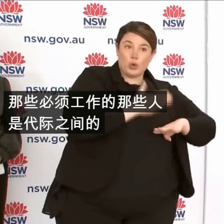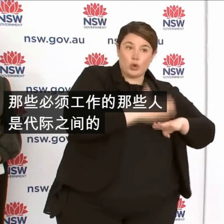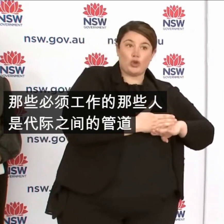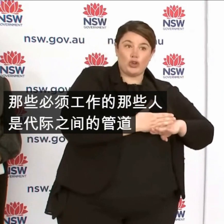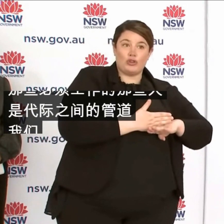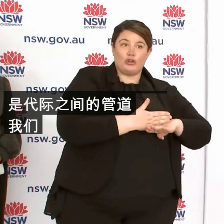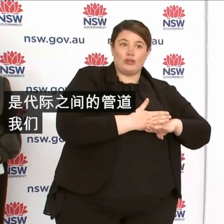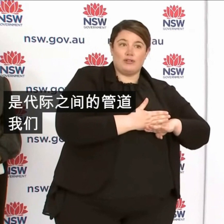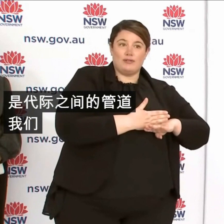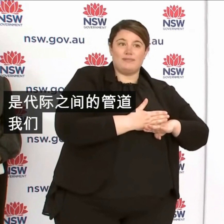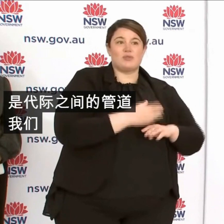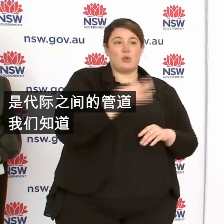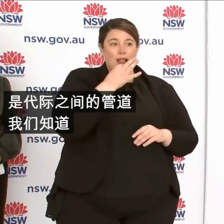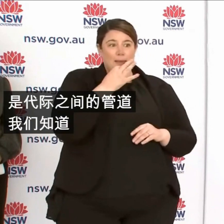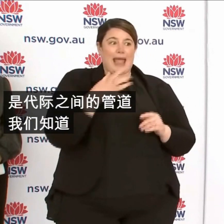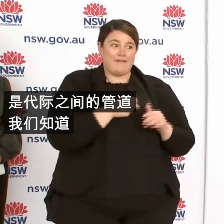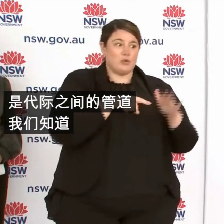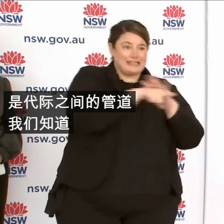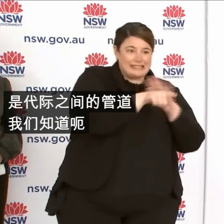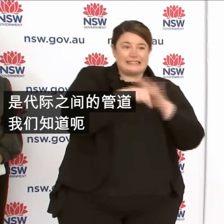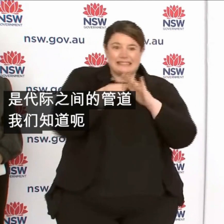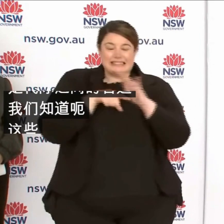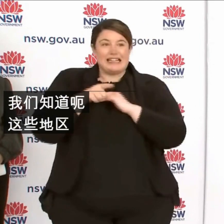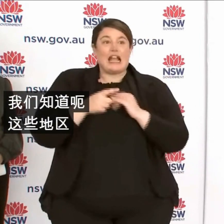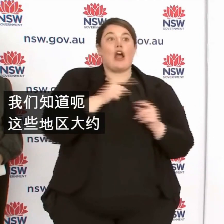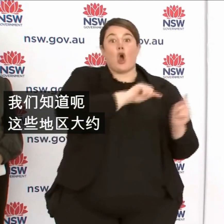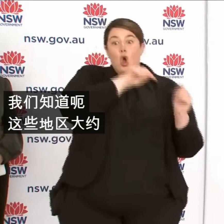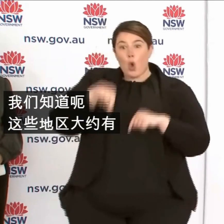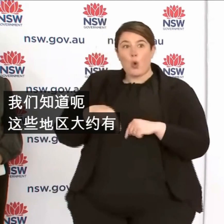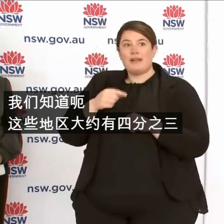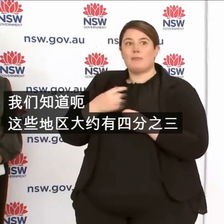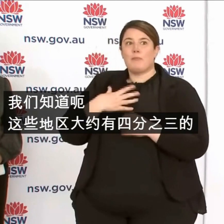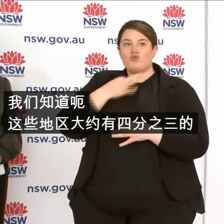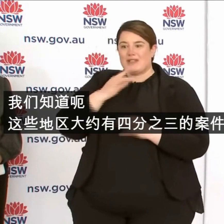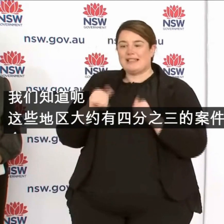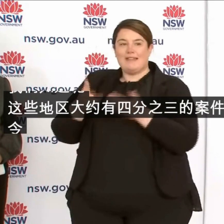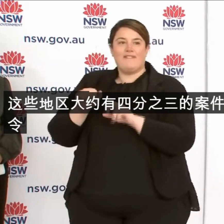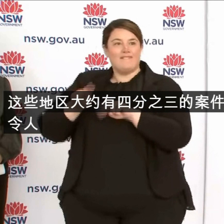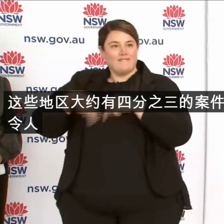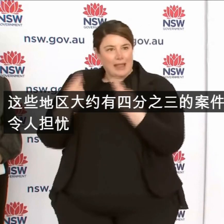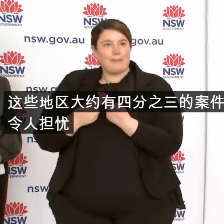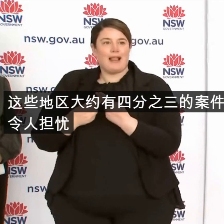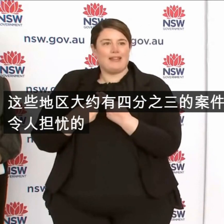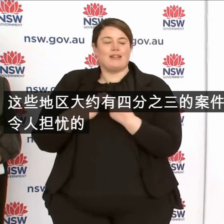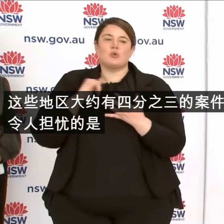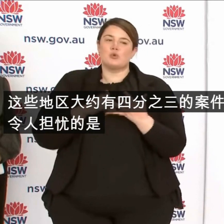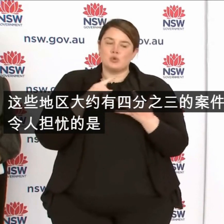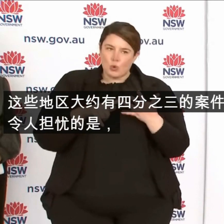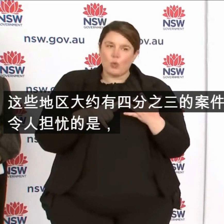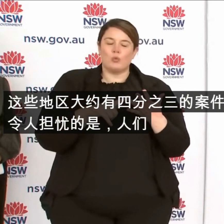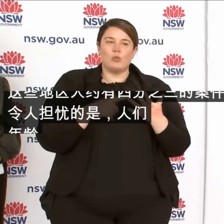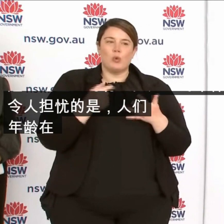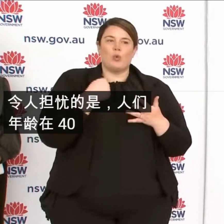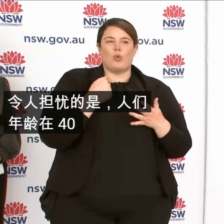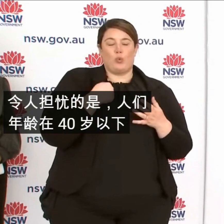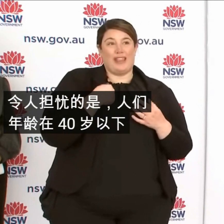of are the conduit between generations, and we know that around 3/4 of all cases in those areas of concern are people